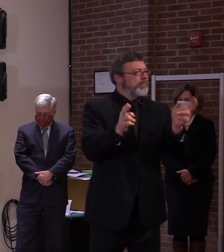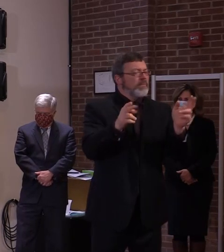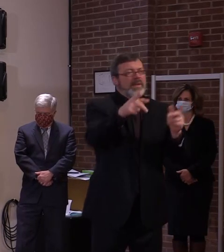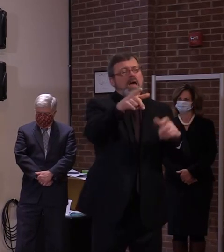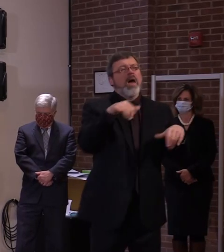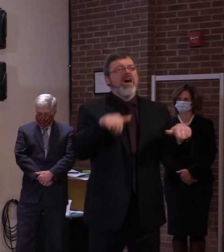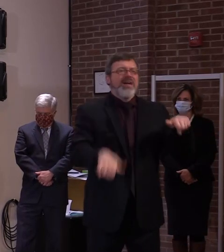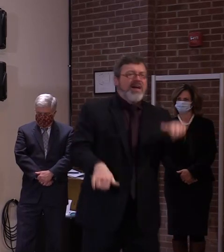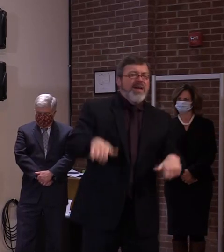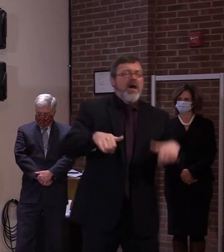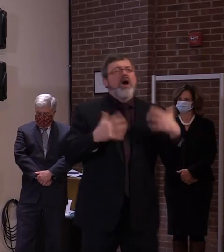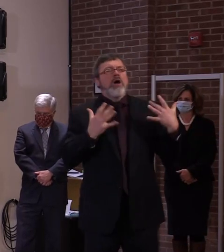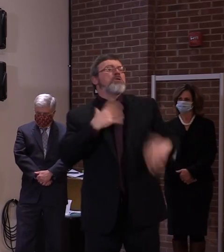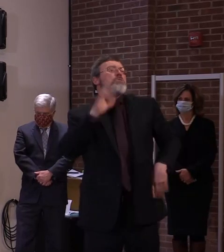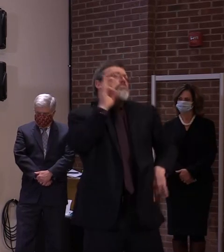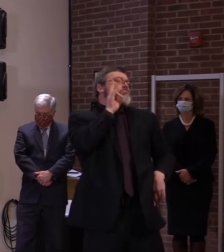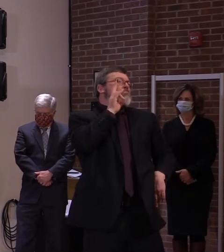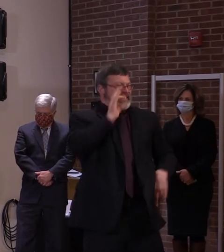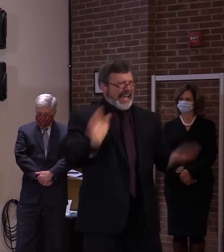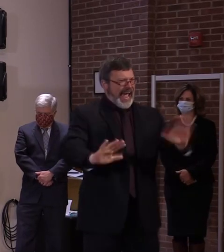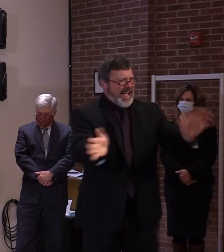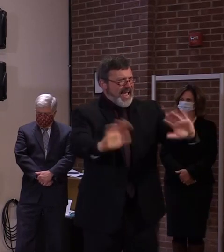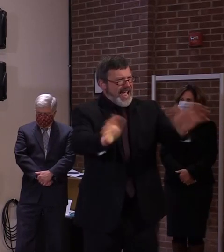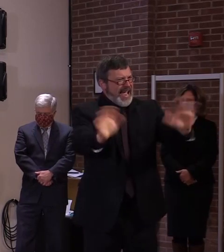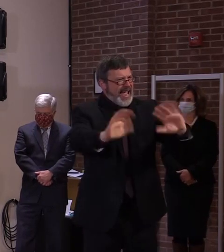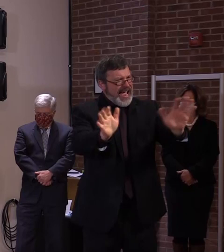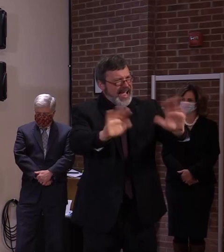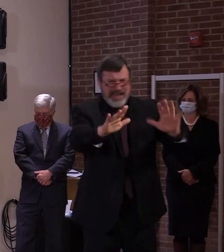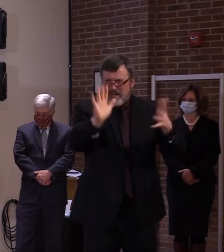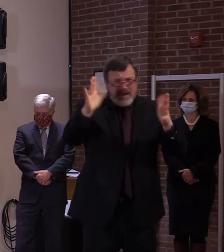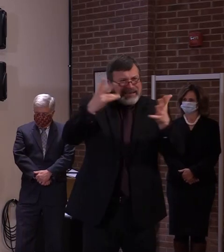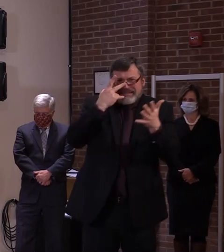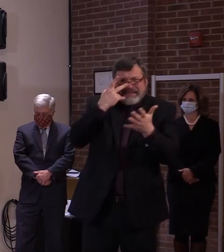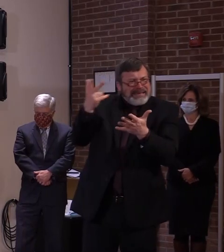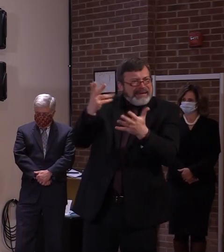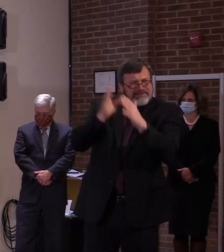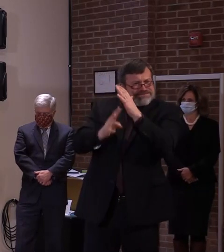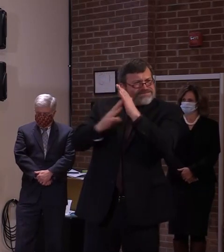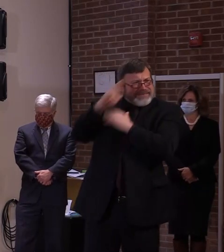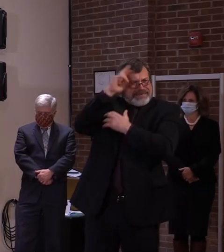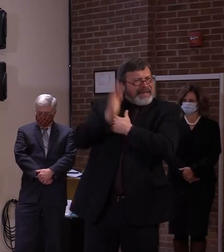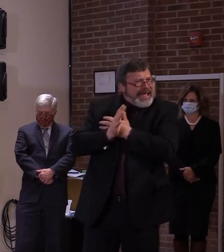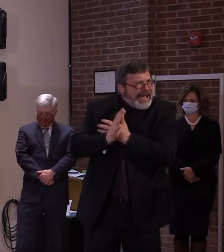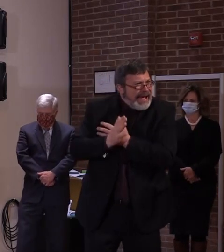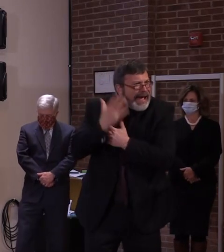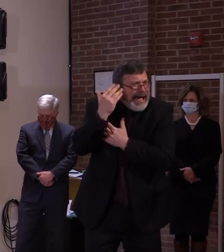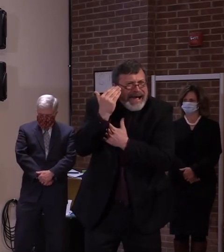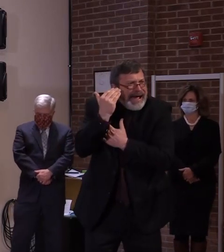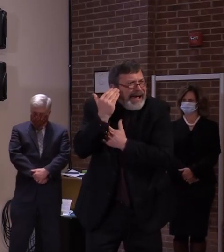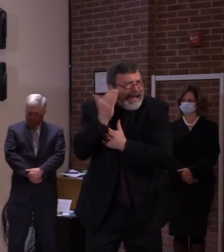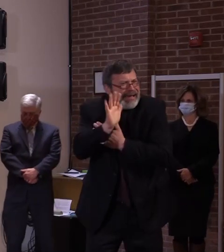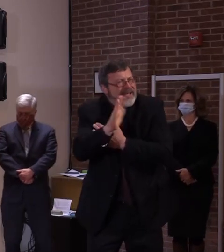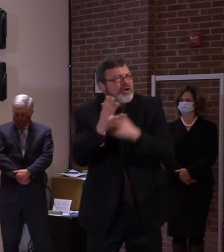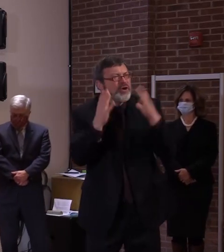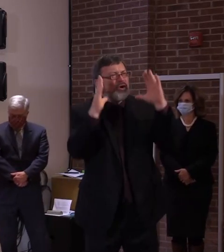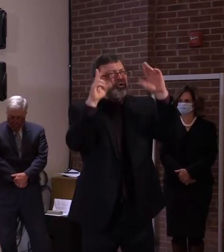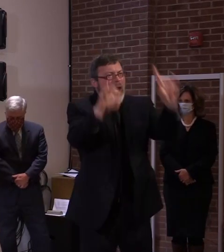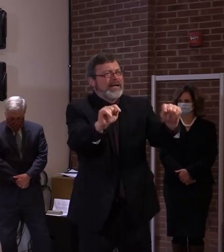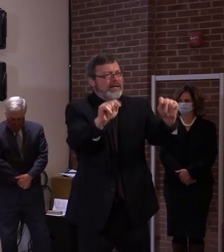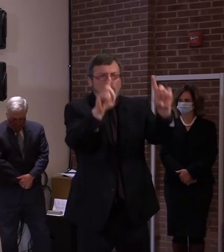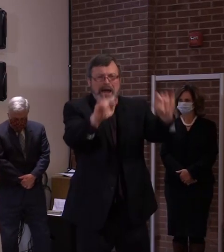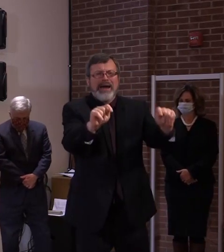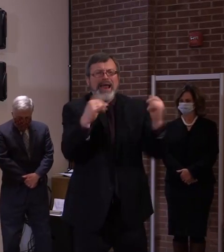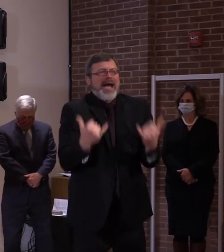You want to be able to enjoy the holiday season, so for your yourself, your loved ones, and your community, you need to get your